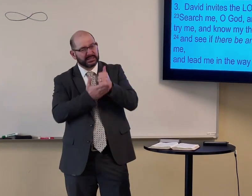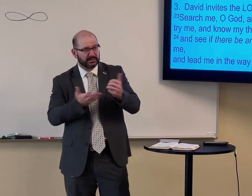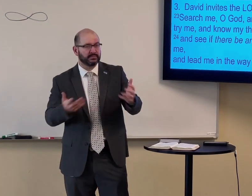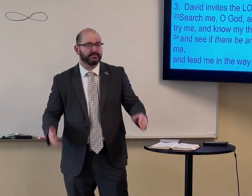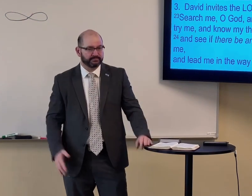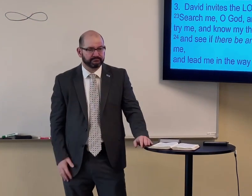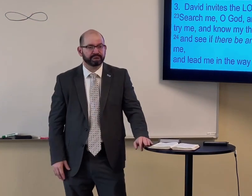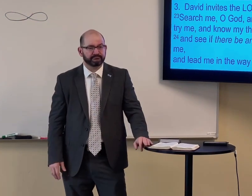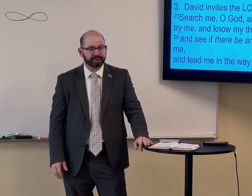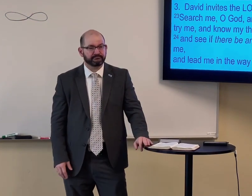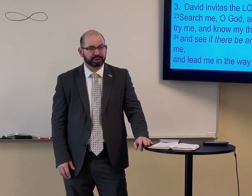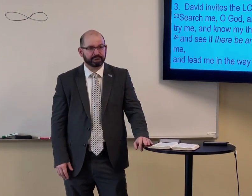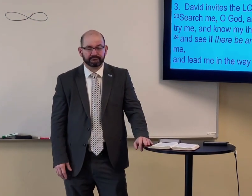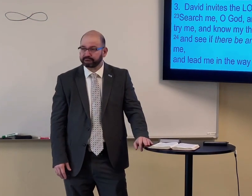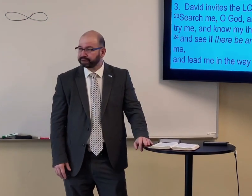best. God will help you.